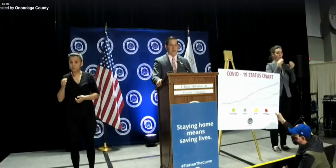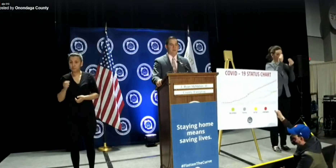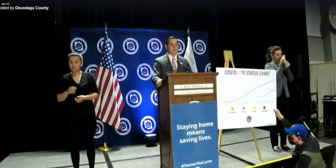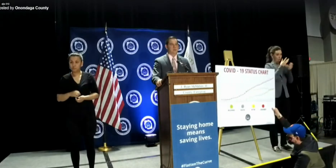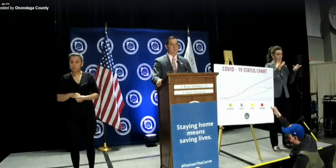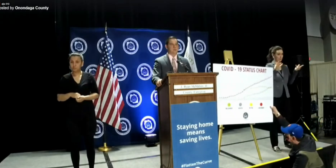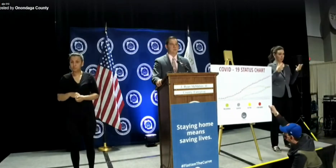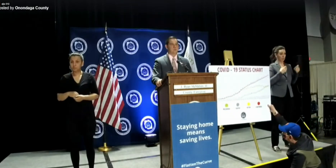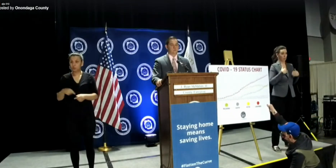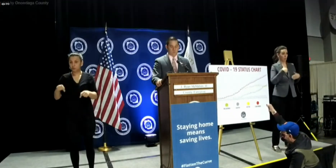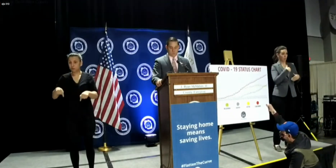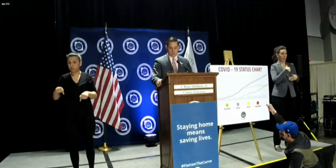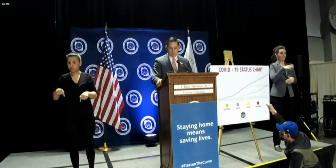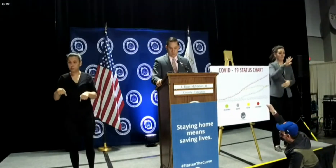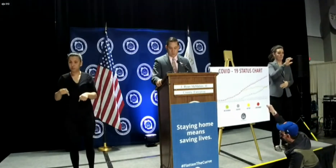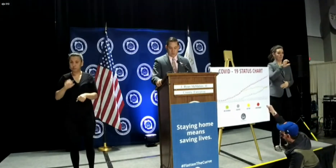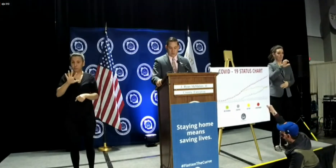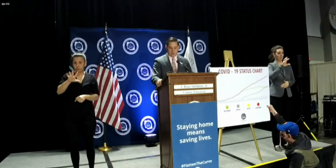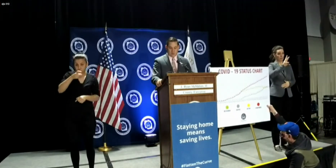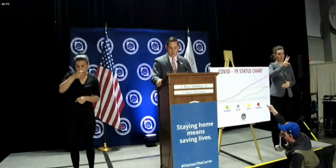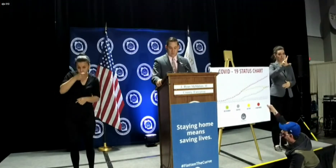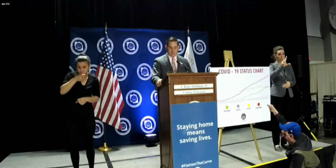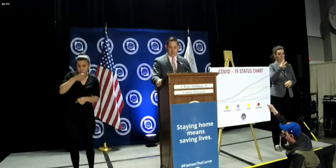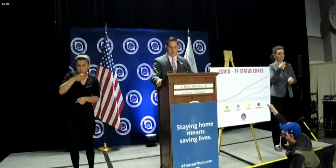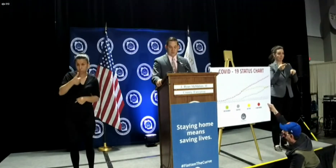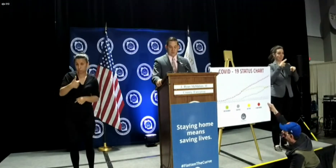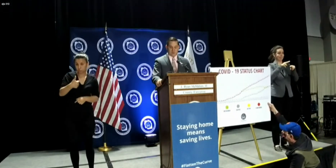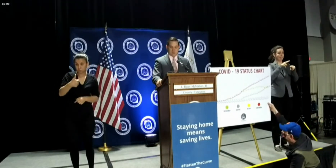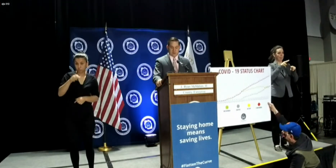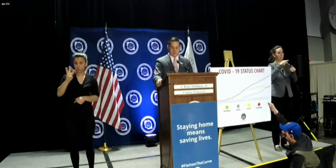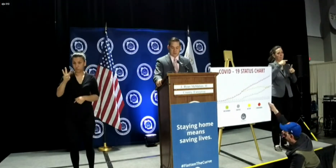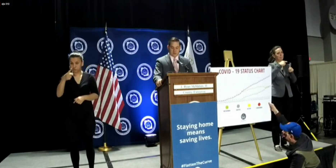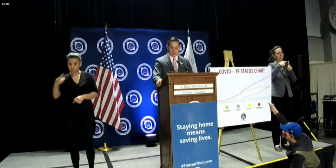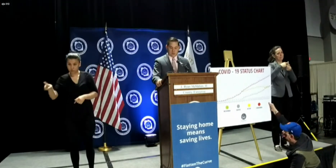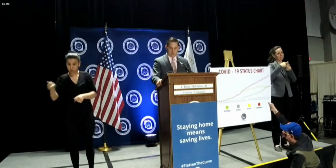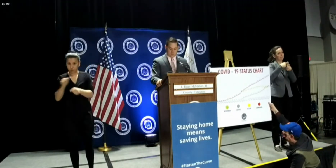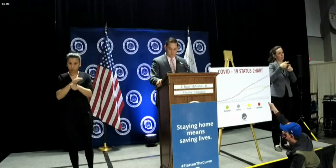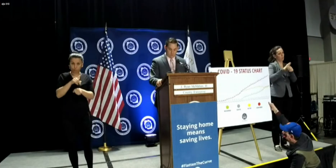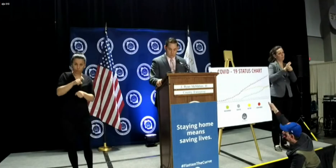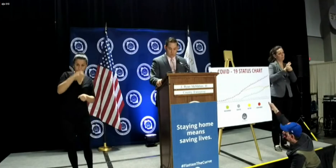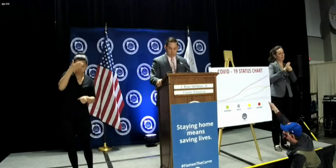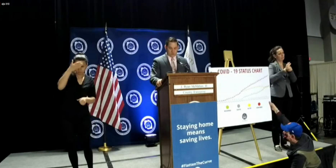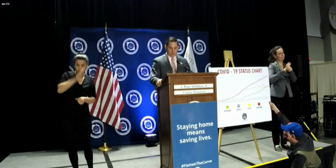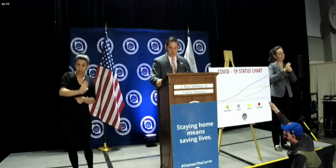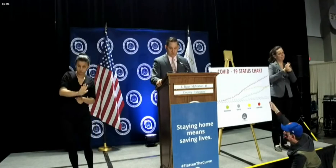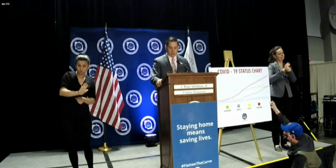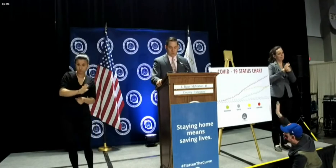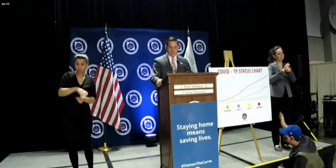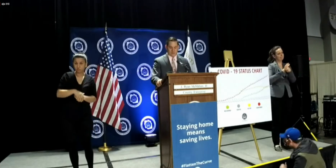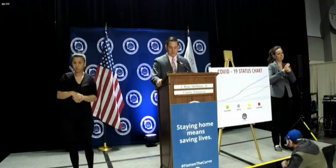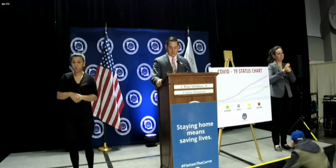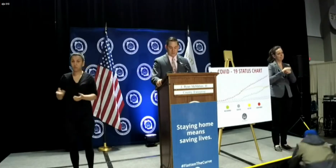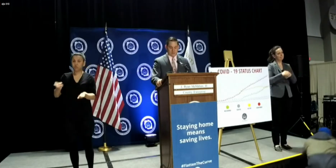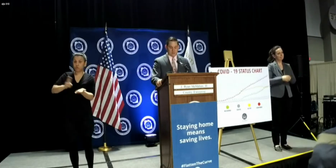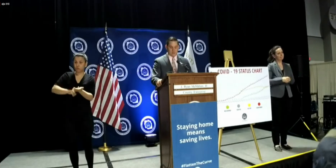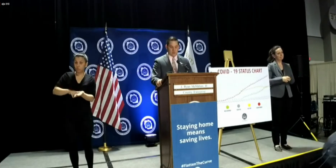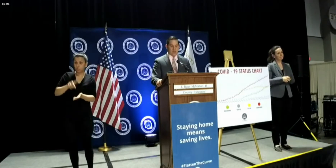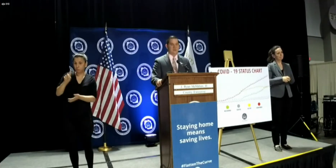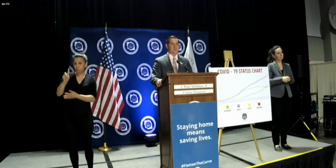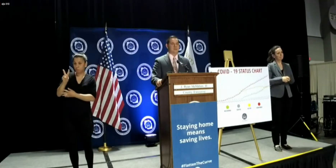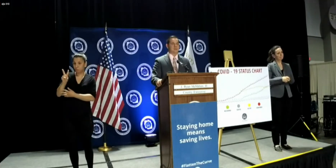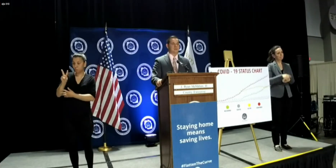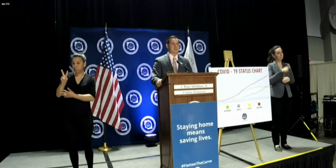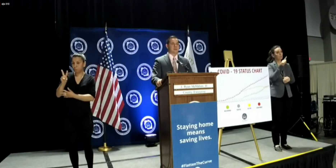563 cases. That's up from 537 yesterday. So we have 26